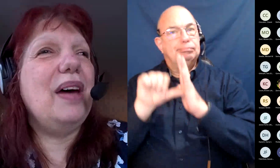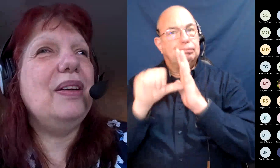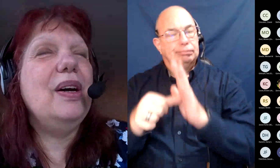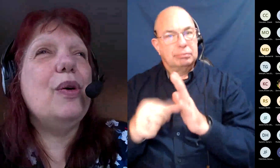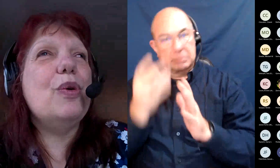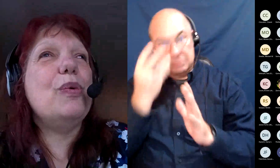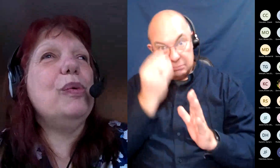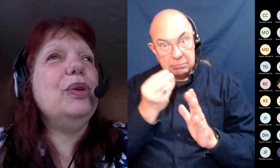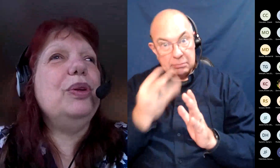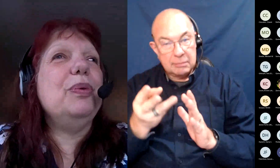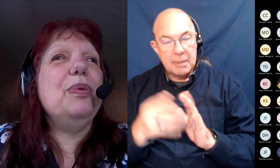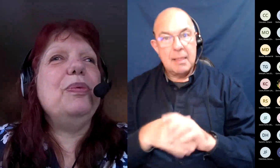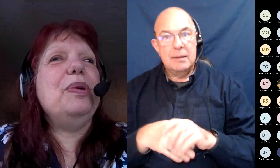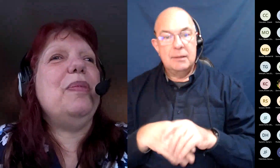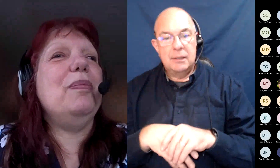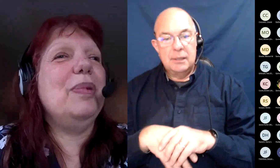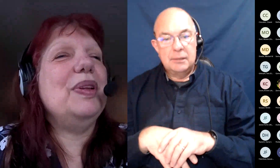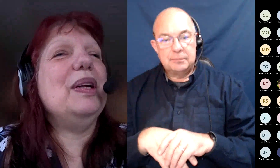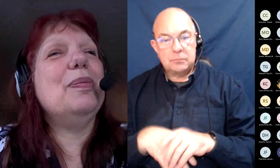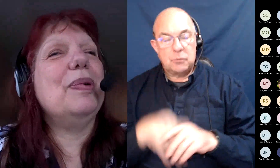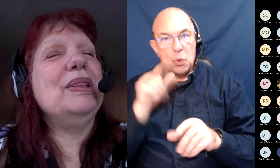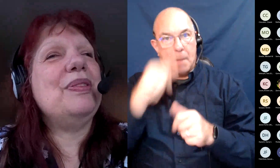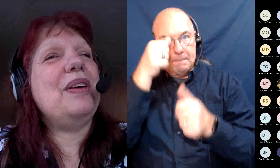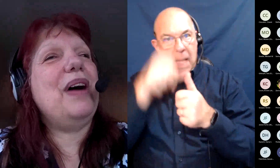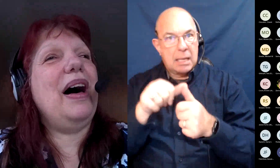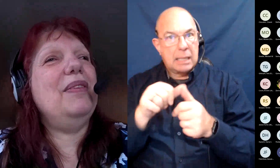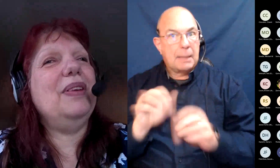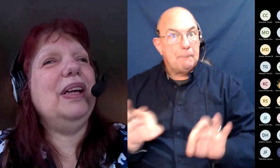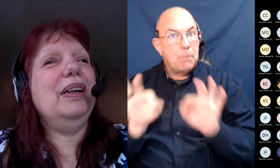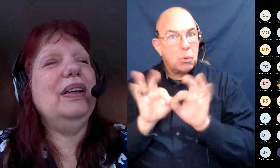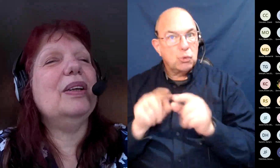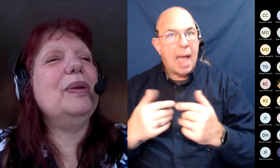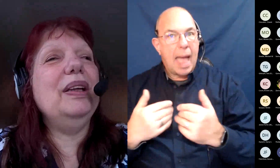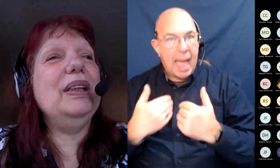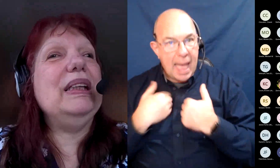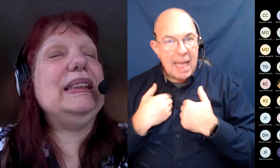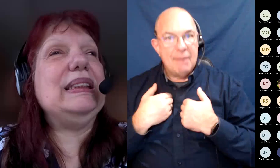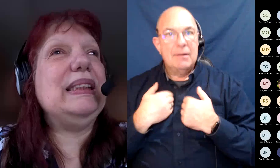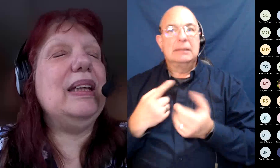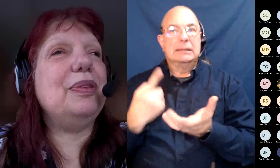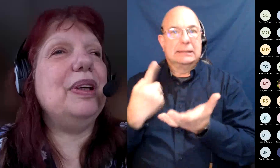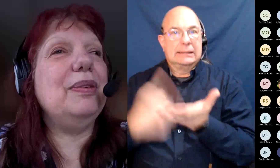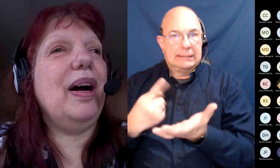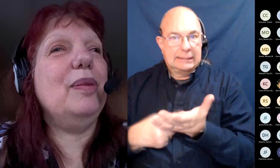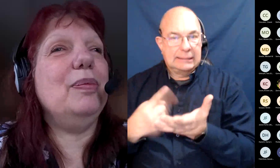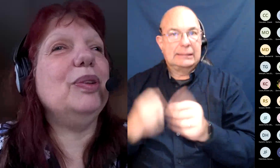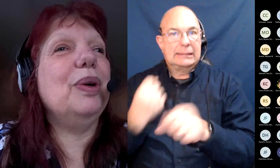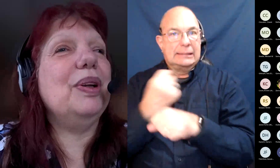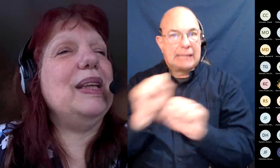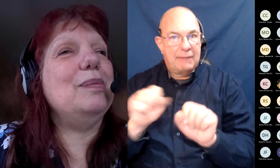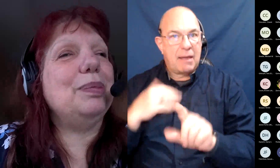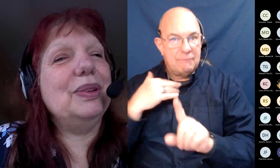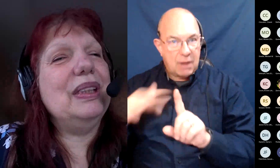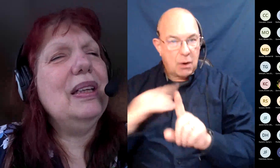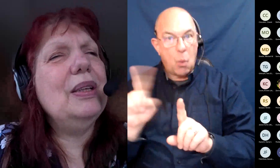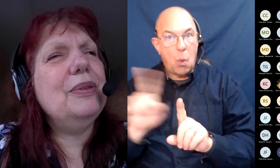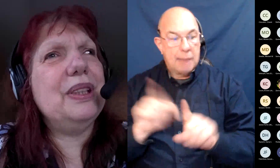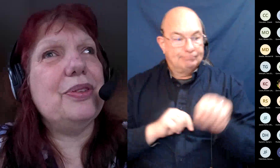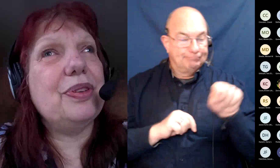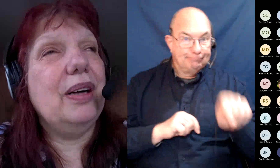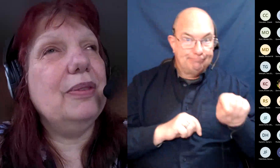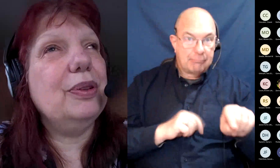is that you remember the importance of creating this safe environment where the